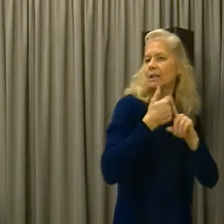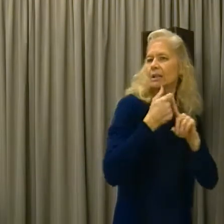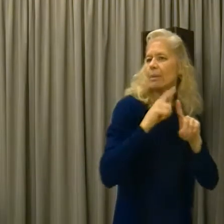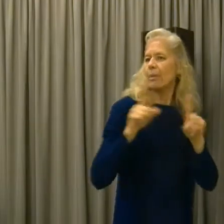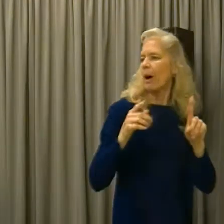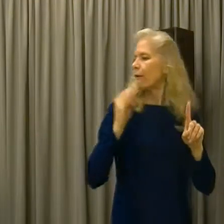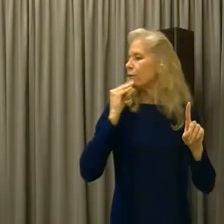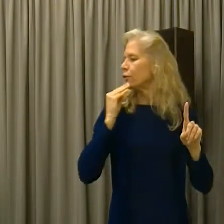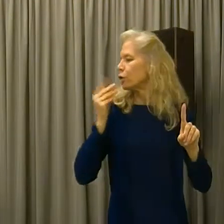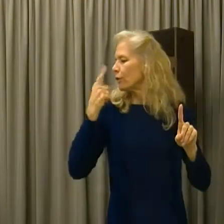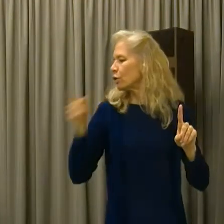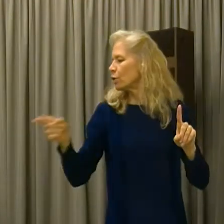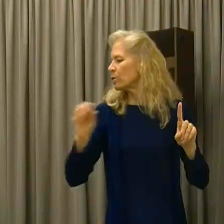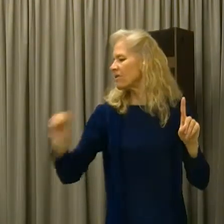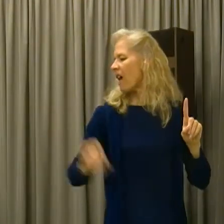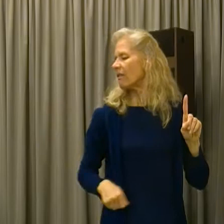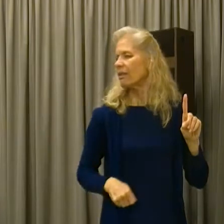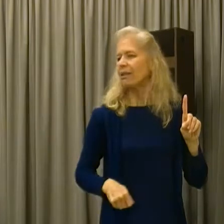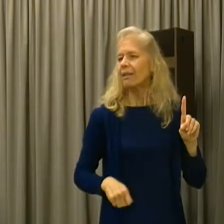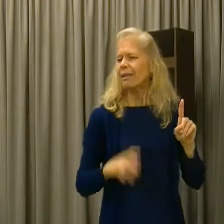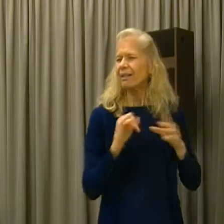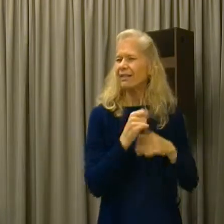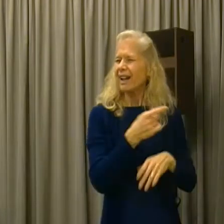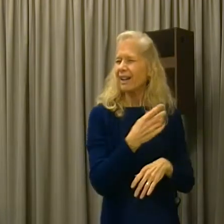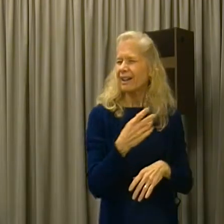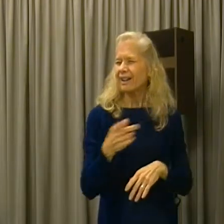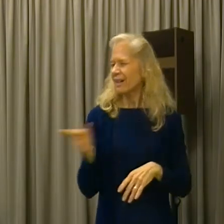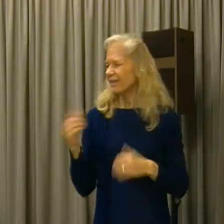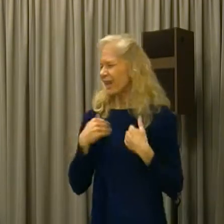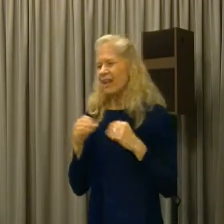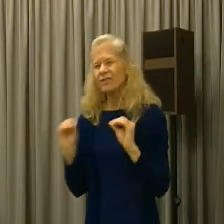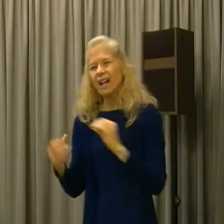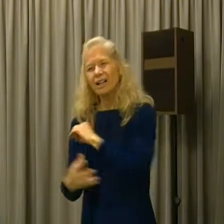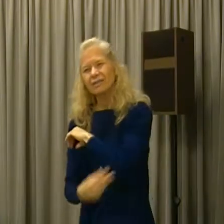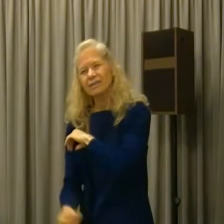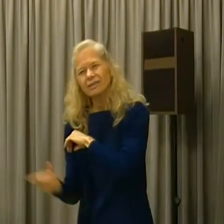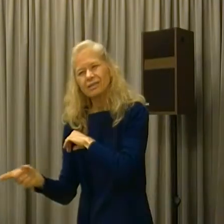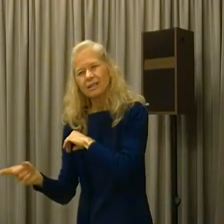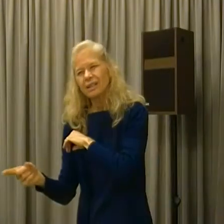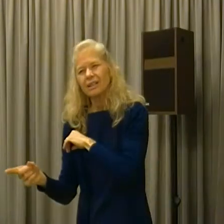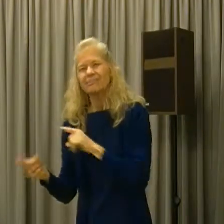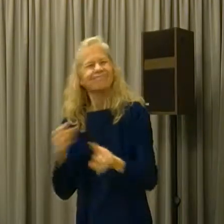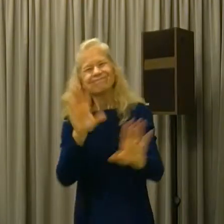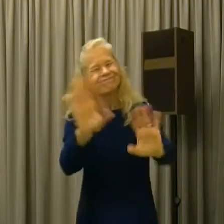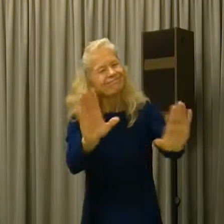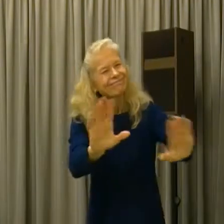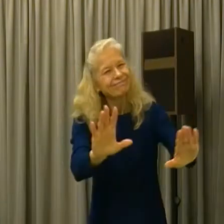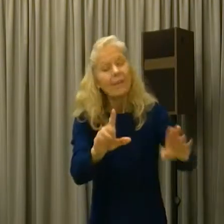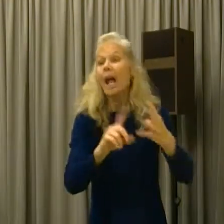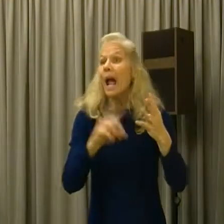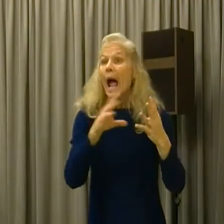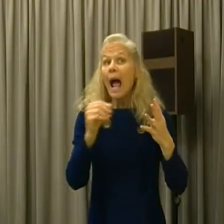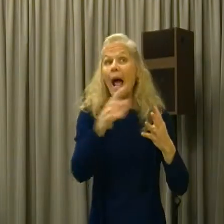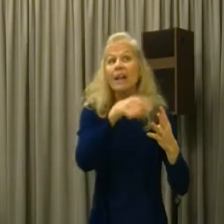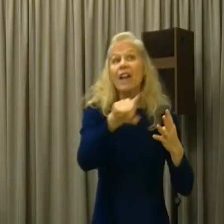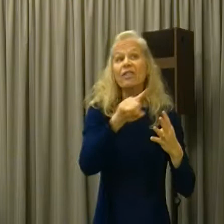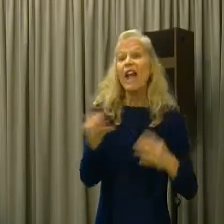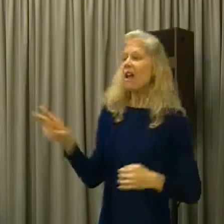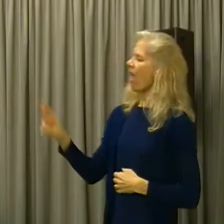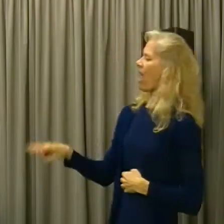church will be strong enough to take care of that. You'll be the one, believers, who when somebody's living in open sin, you'll do what you're supposed to do. By the way, they were doing that